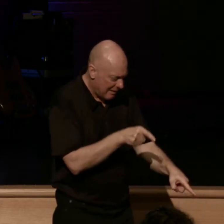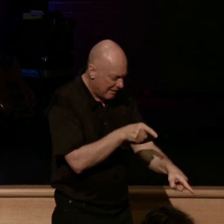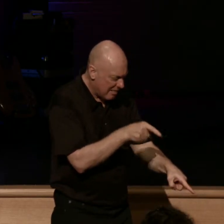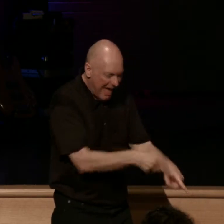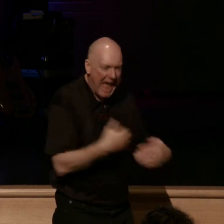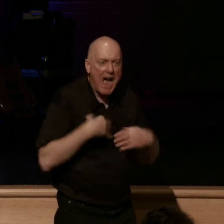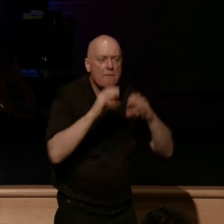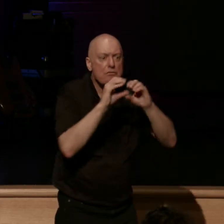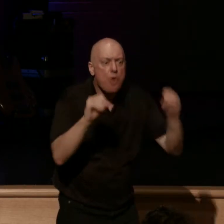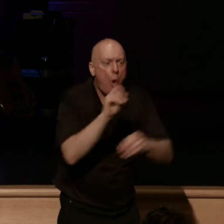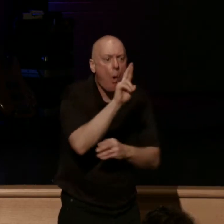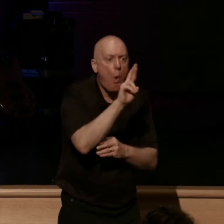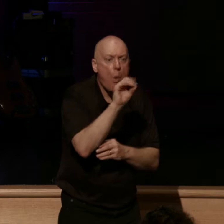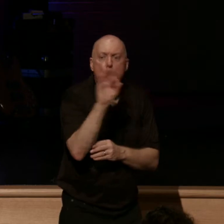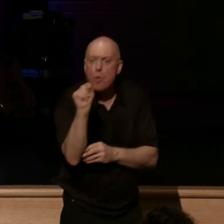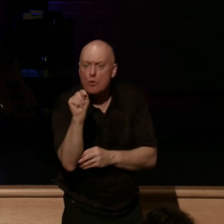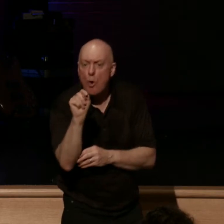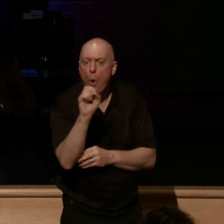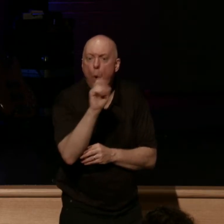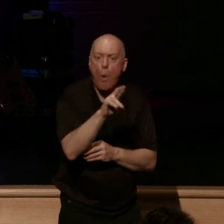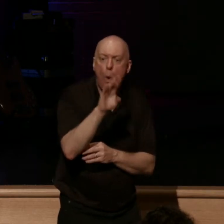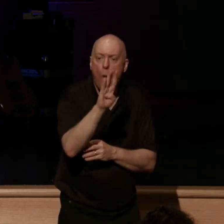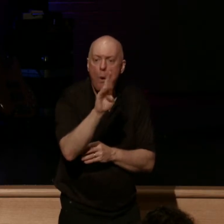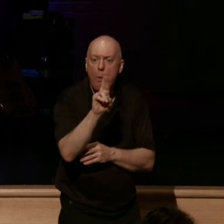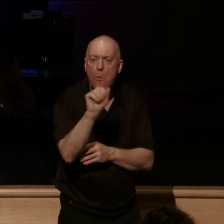root nor branch.